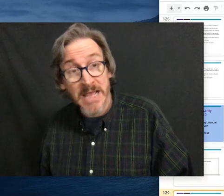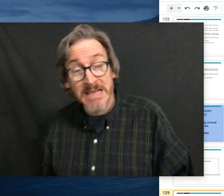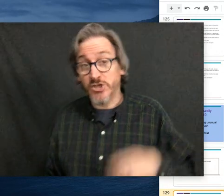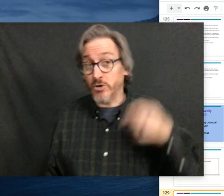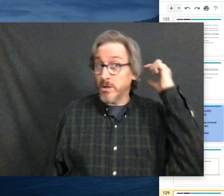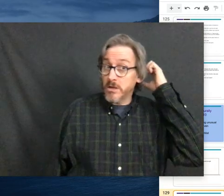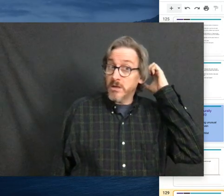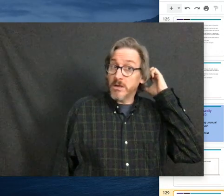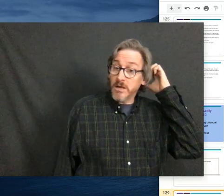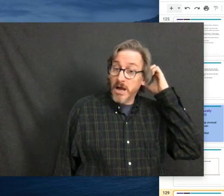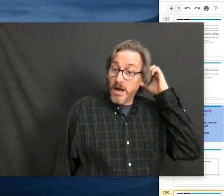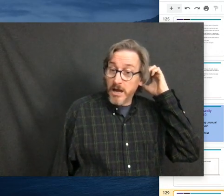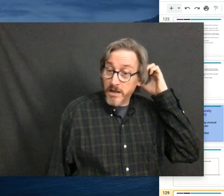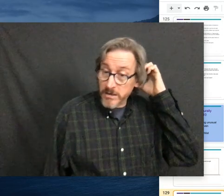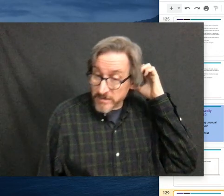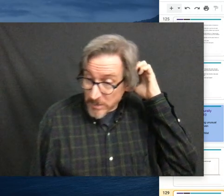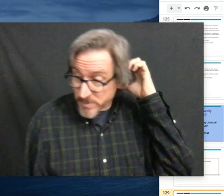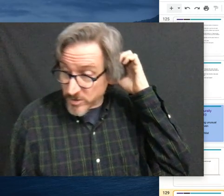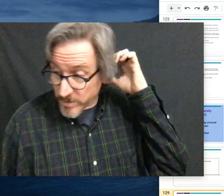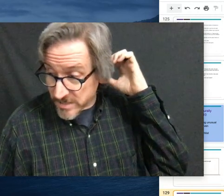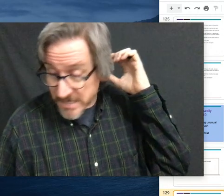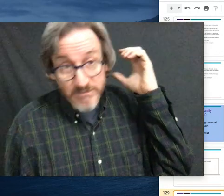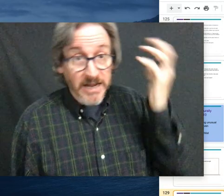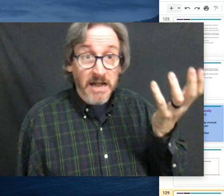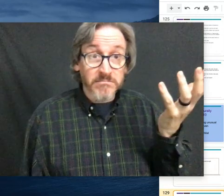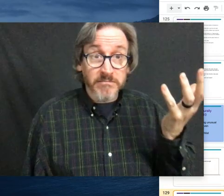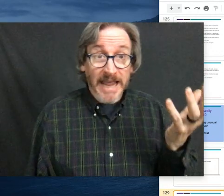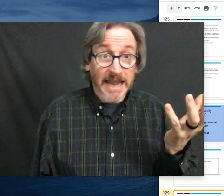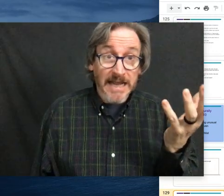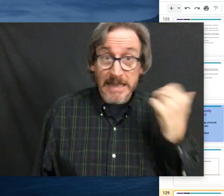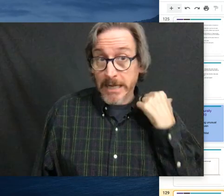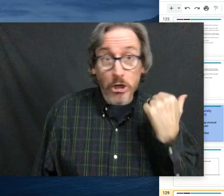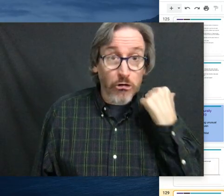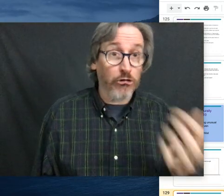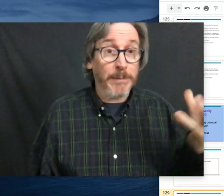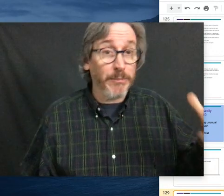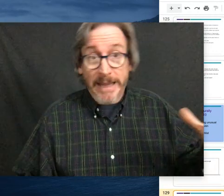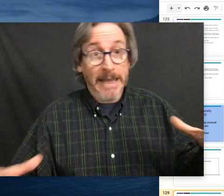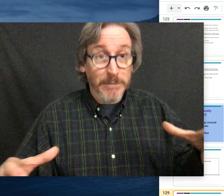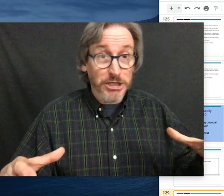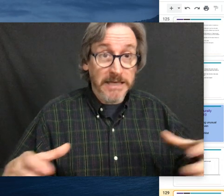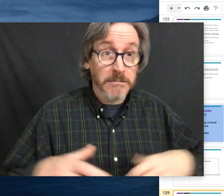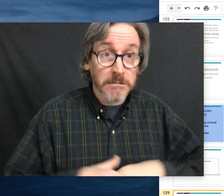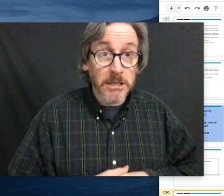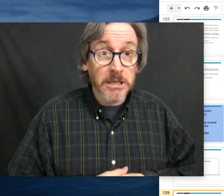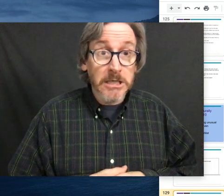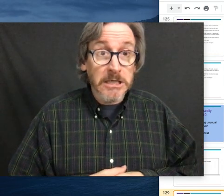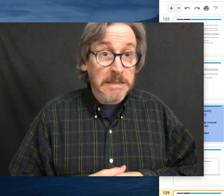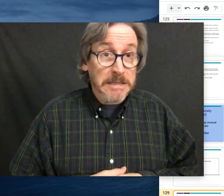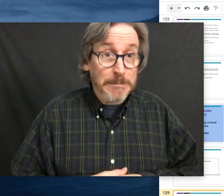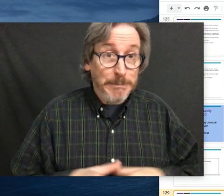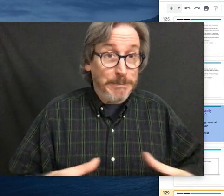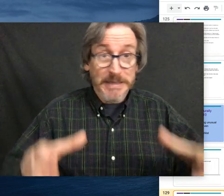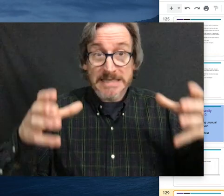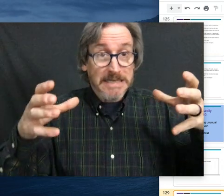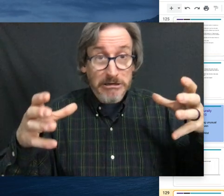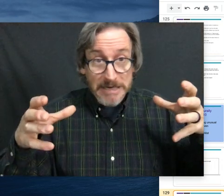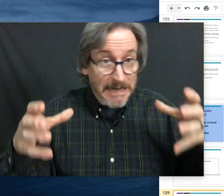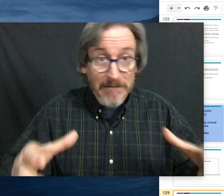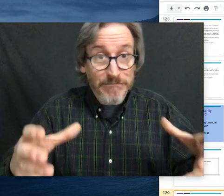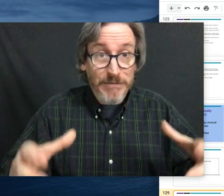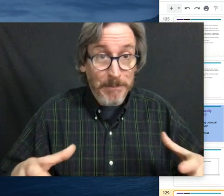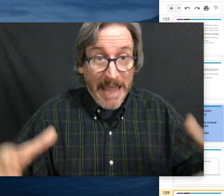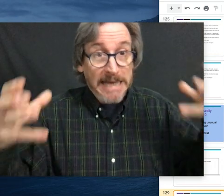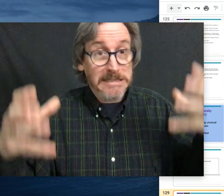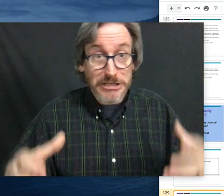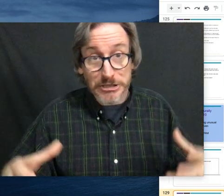okay. So that was probably the weirdest gift I got, a little crepe making machine, because I already